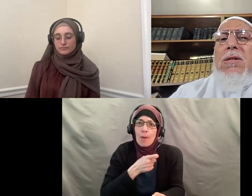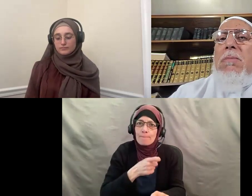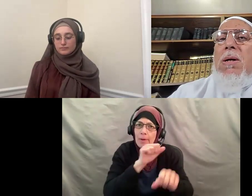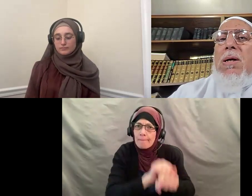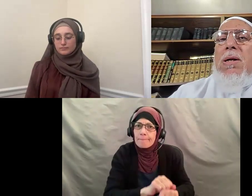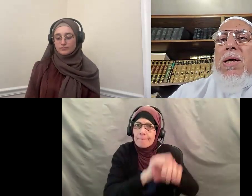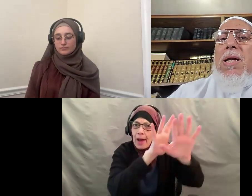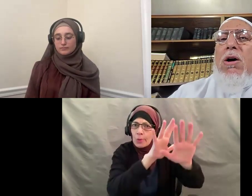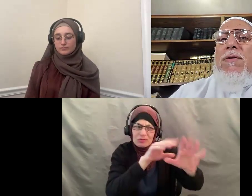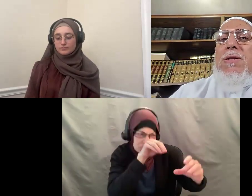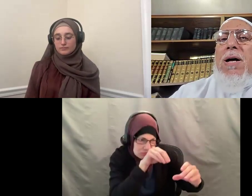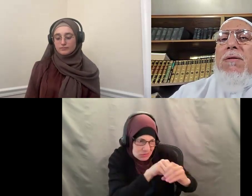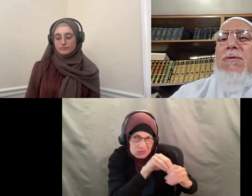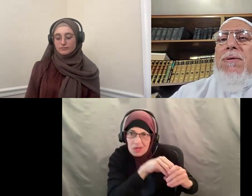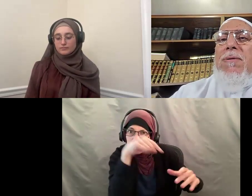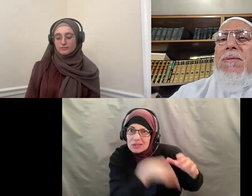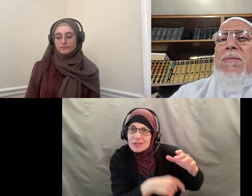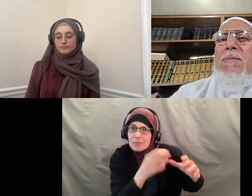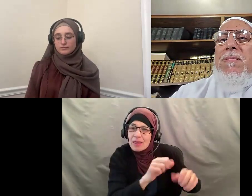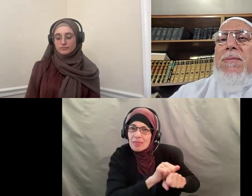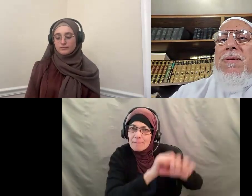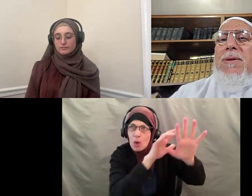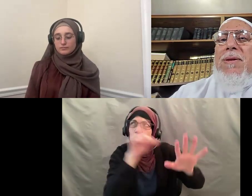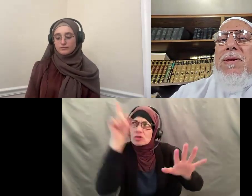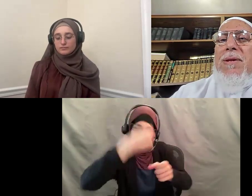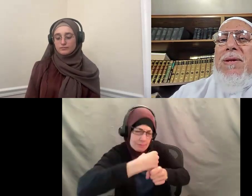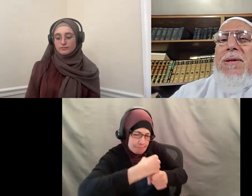So it's a miracle in and of itself.